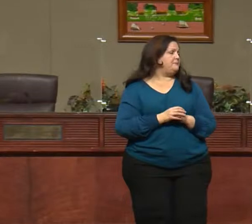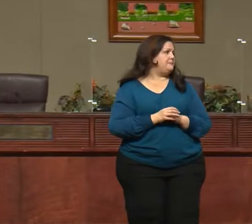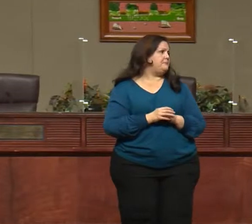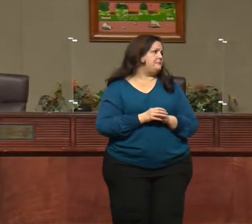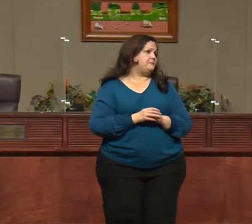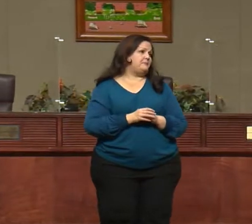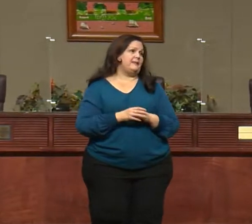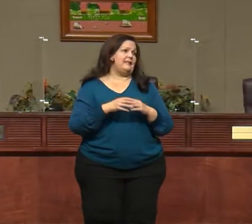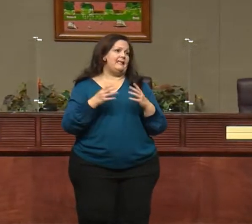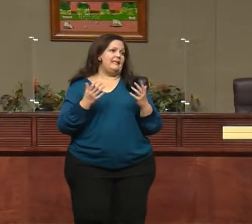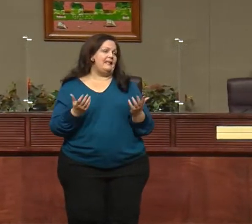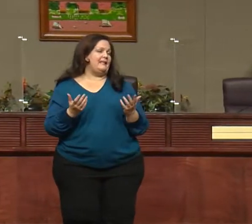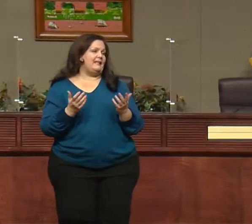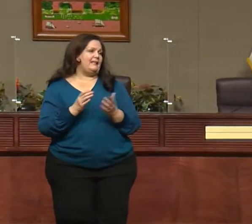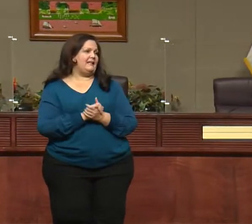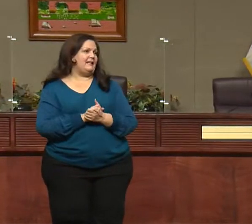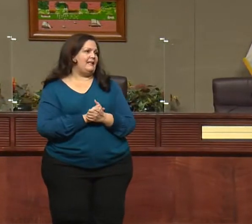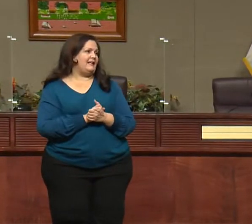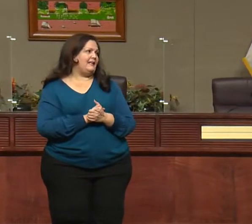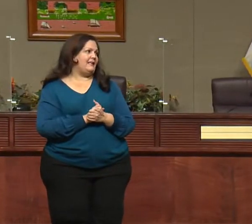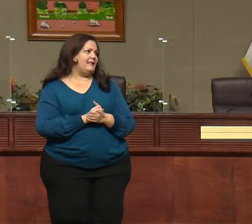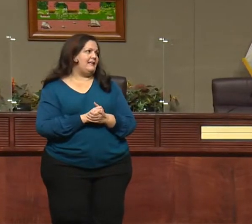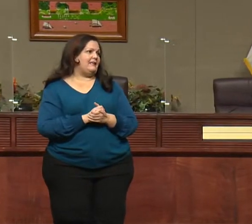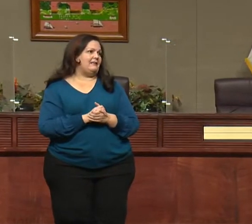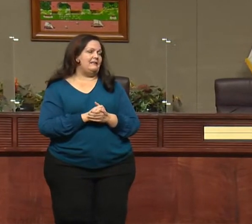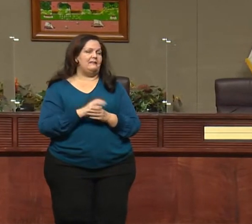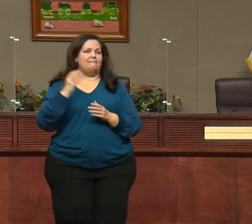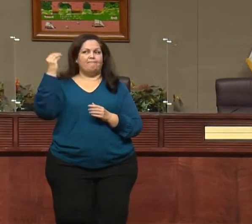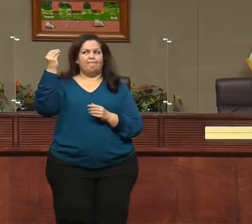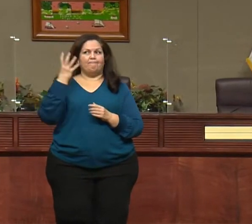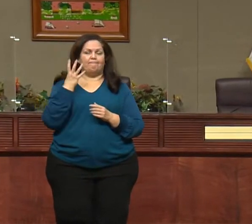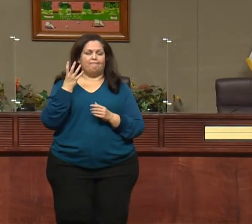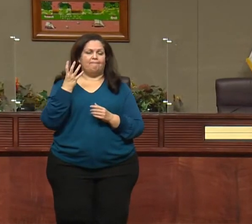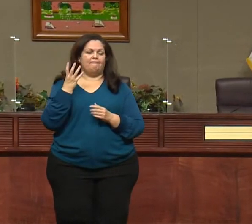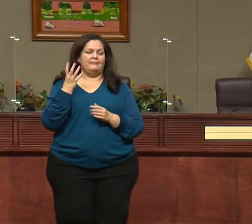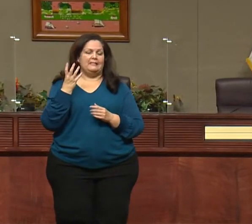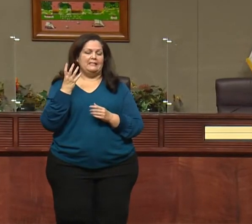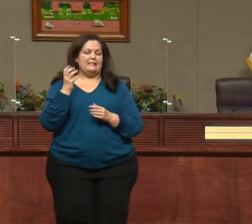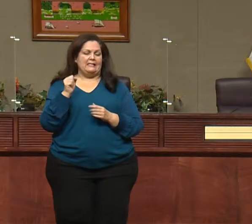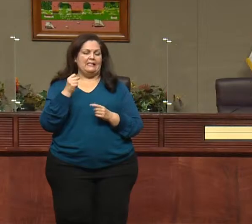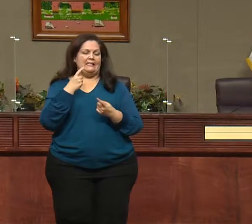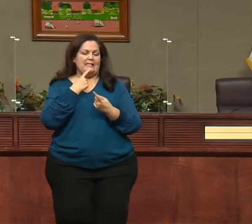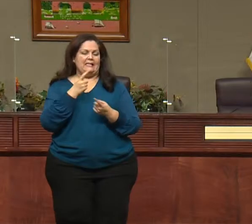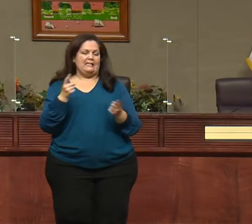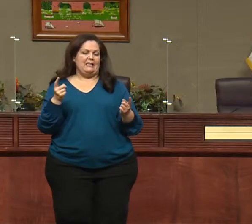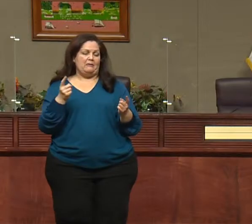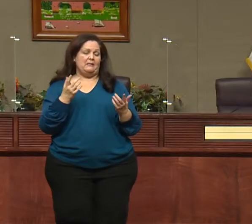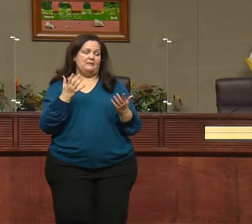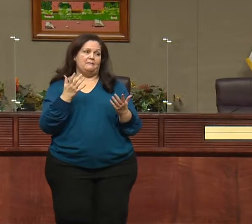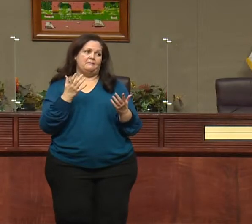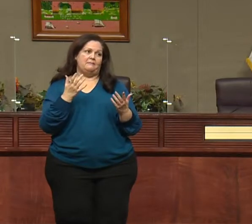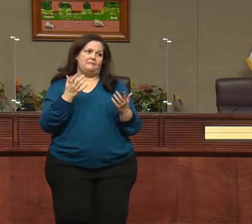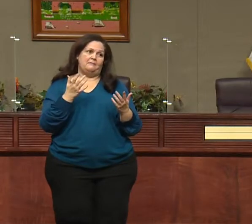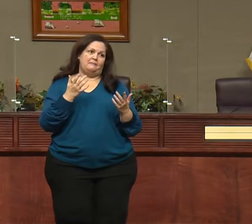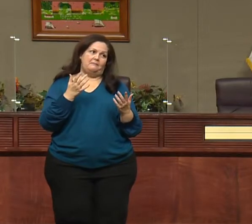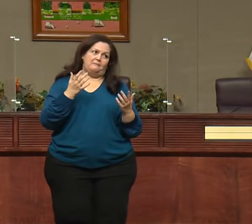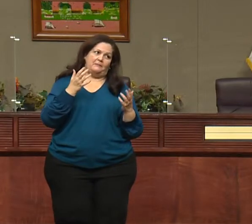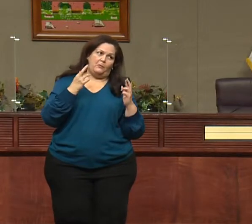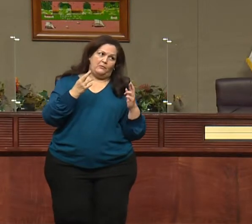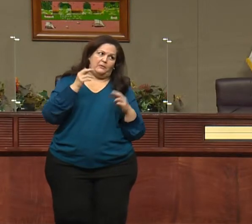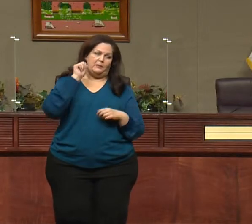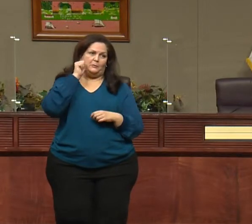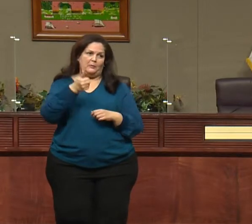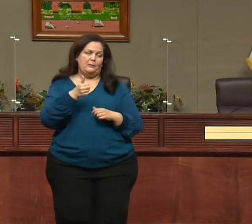All I can say is that we have been told that announcements could be made as soon as tomorrow, and I'll leave it